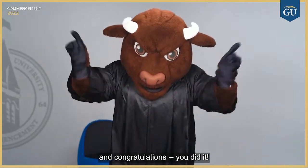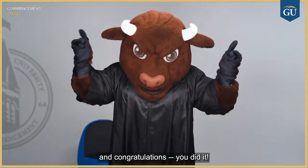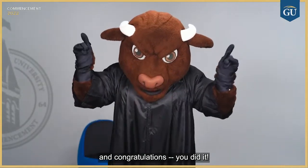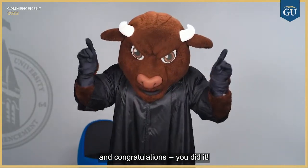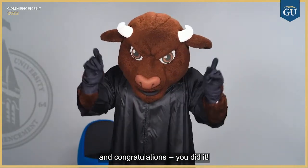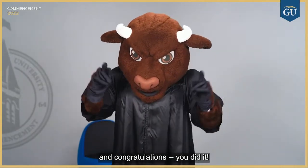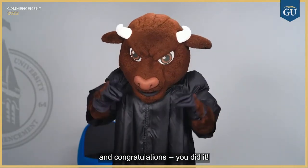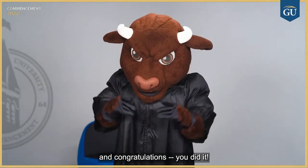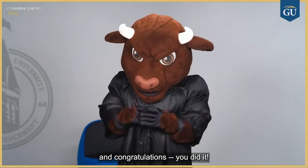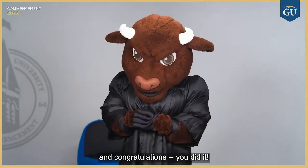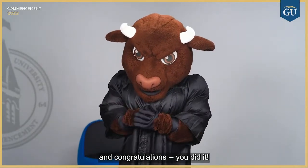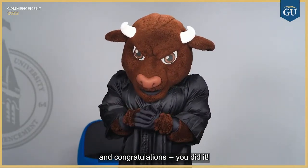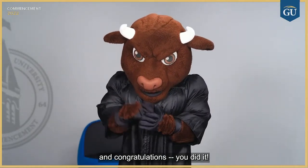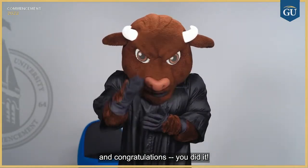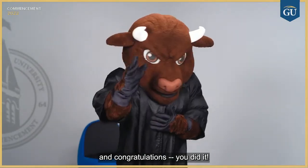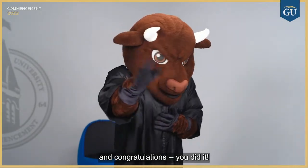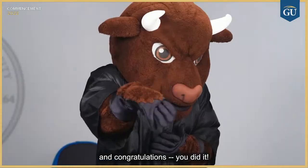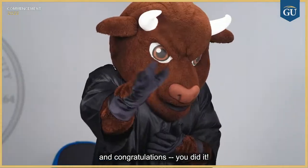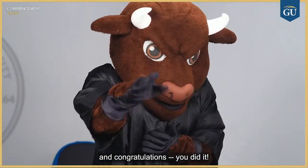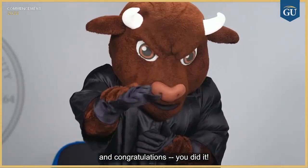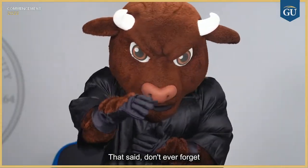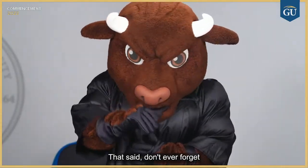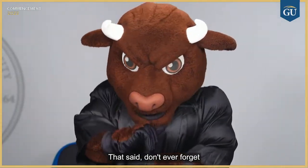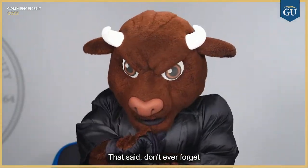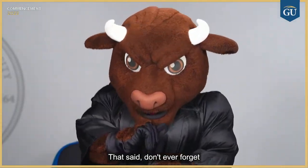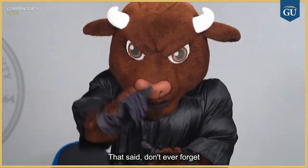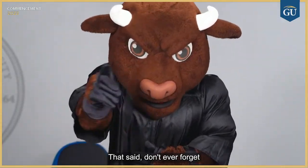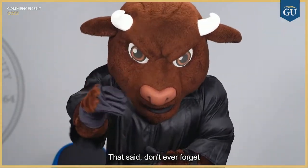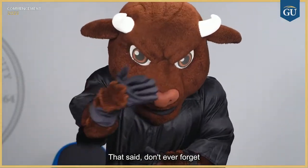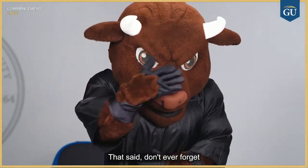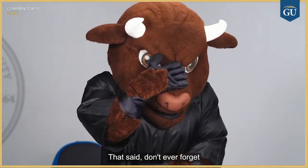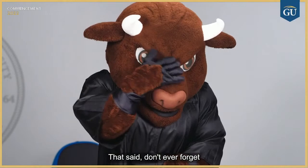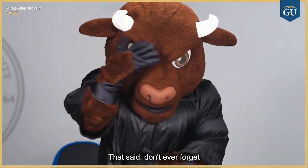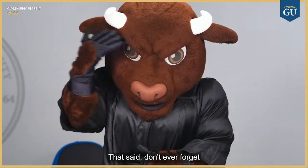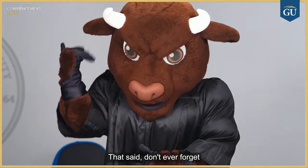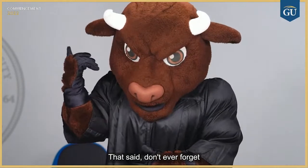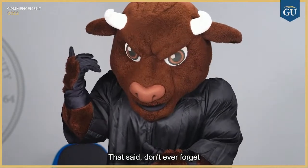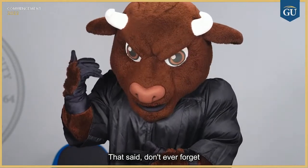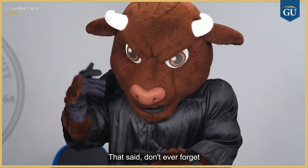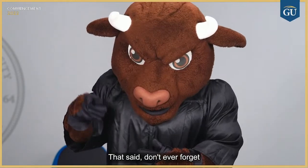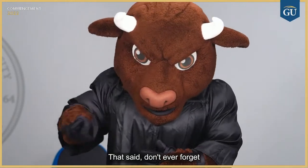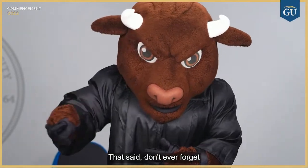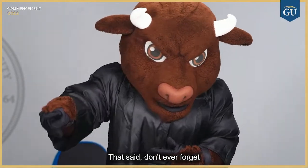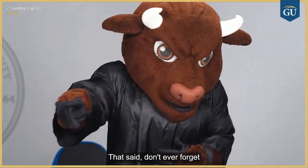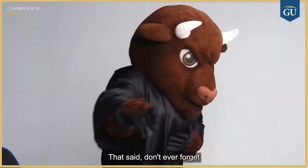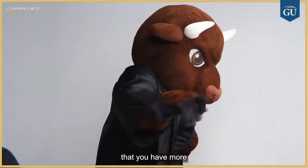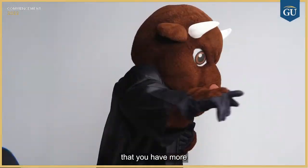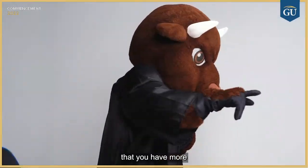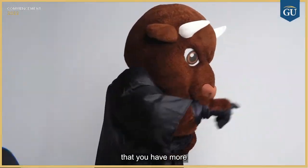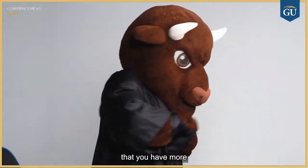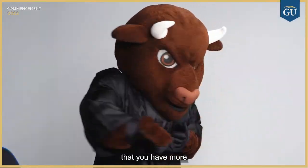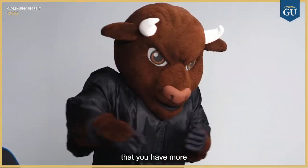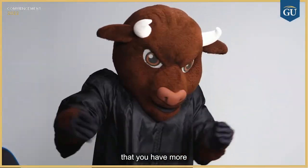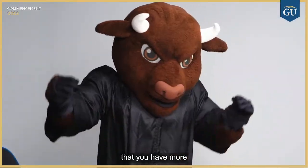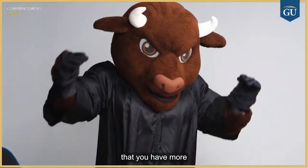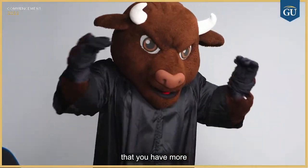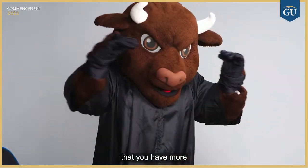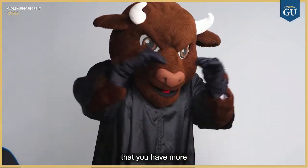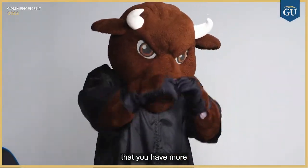And congratulations, you did it. That said, don't ever forget that you